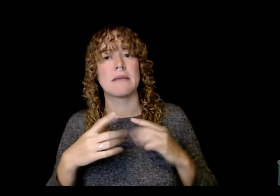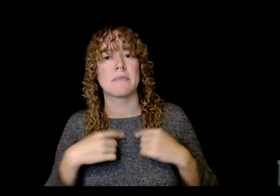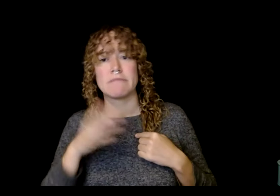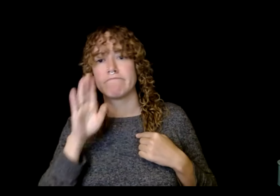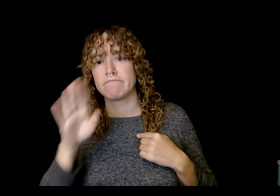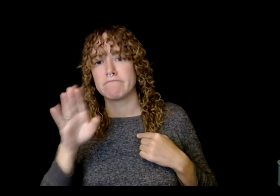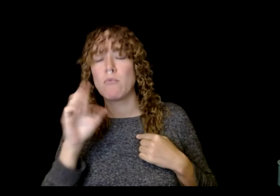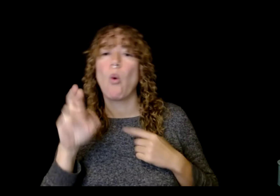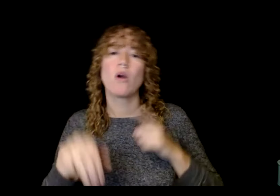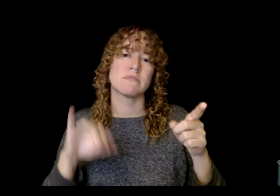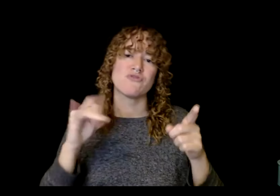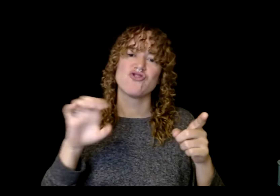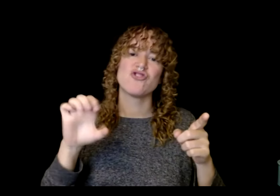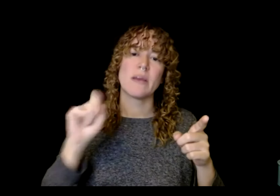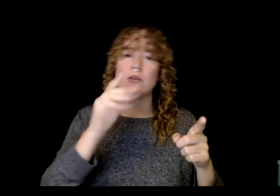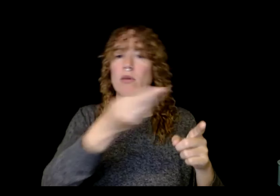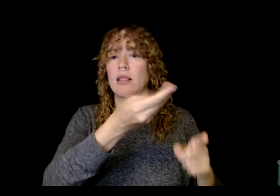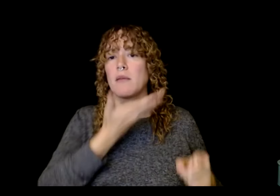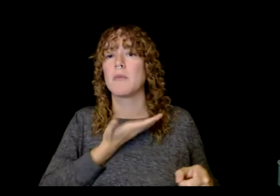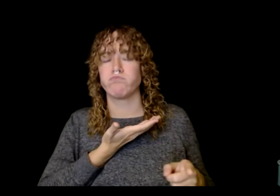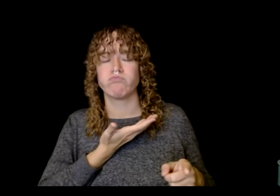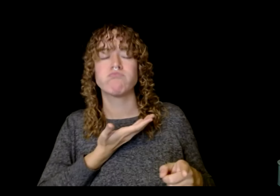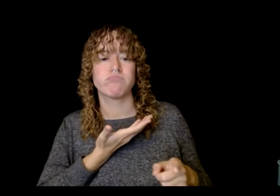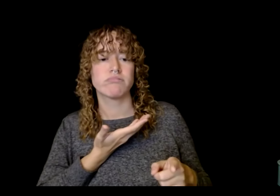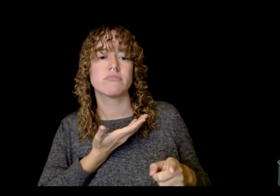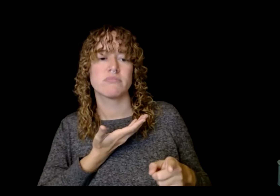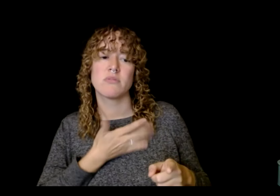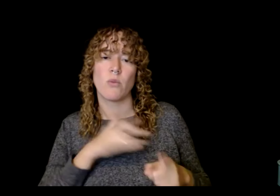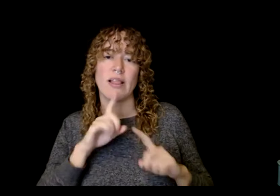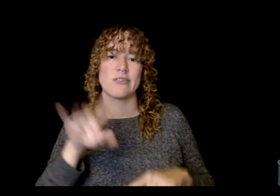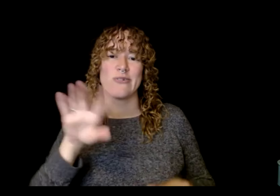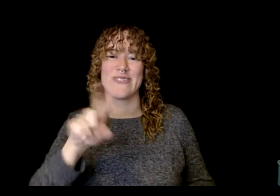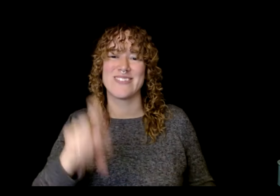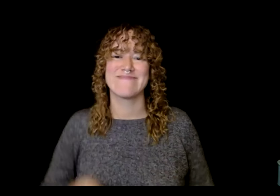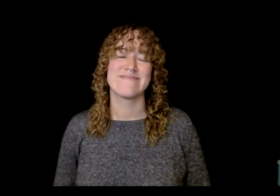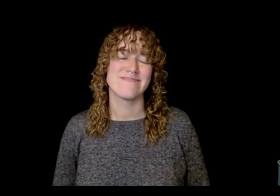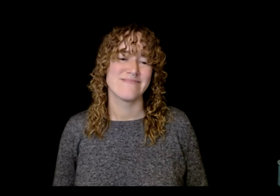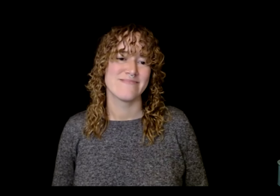or to James, and he'll make sure that your questions get addressed.